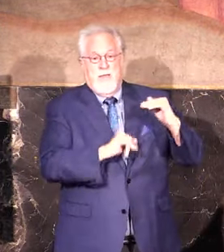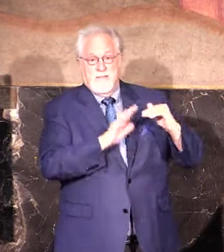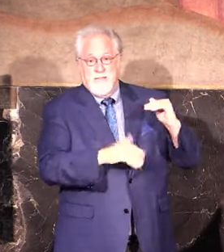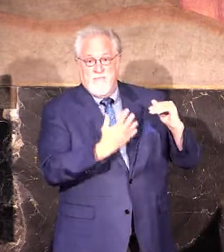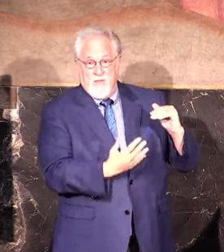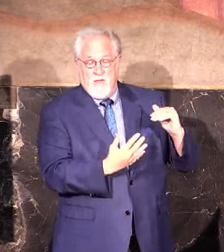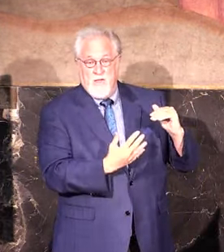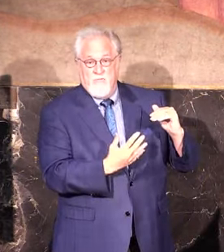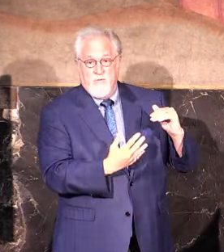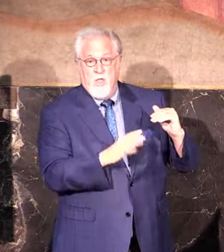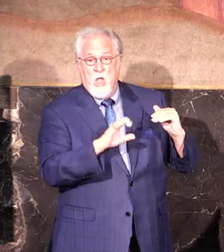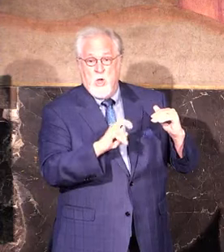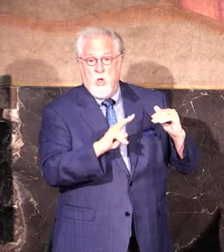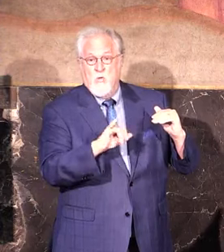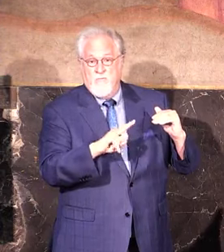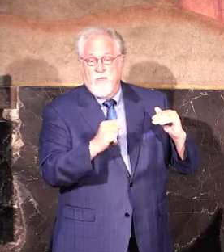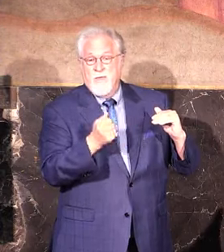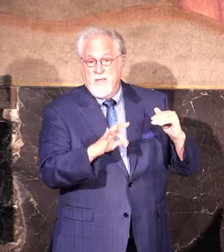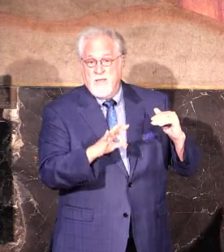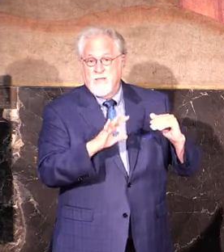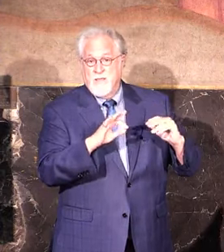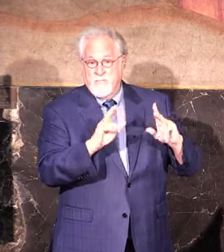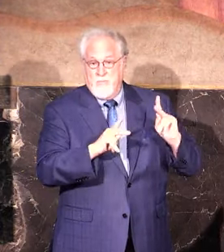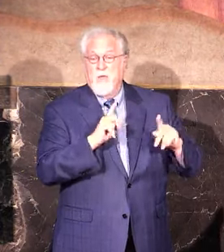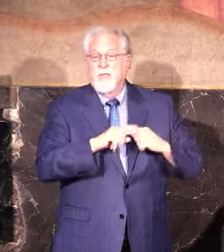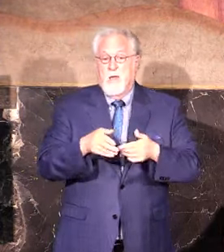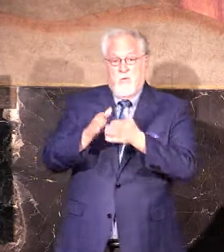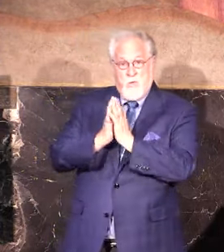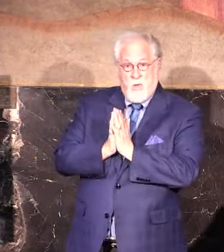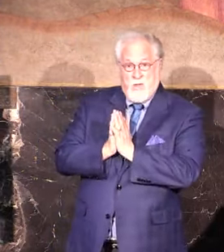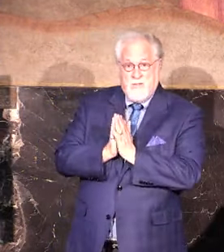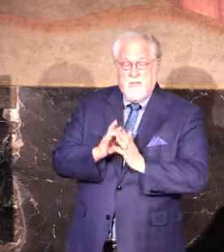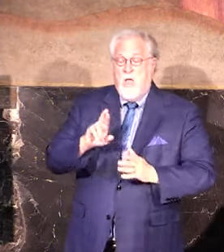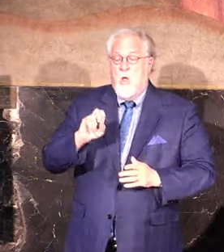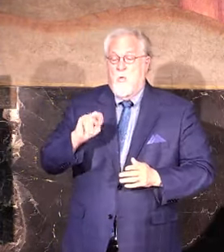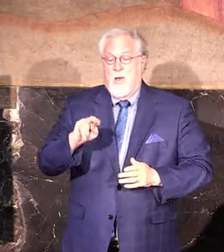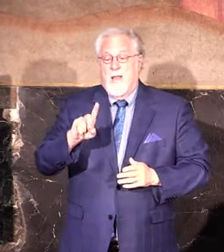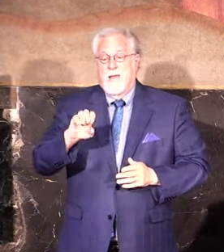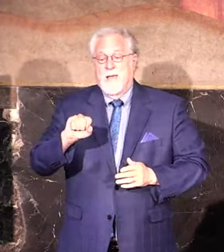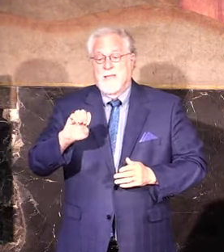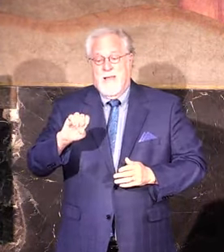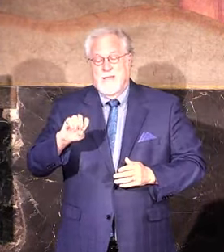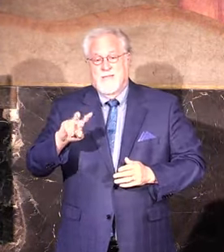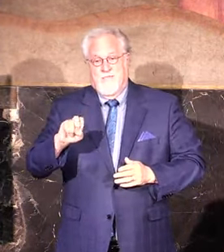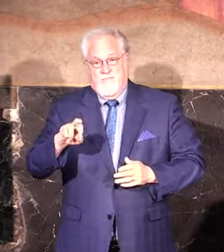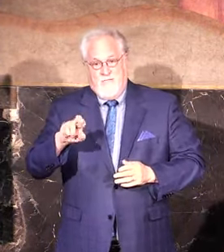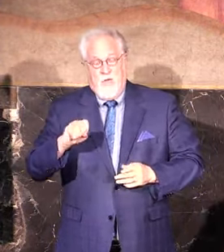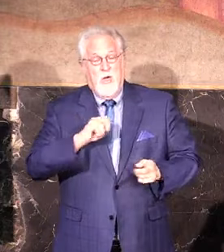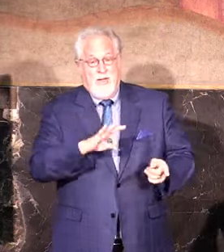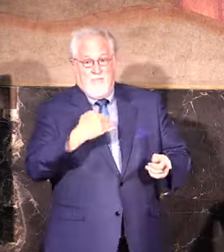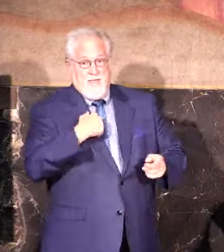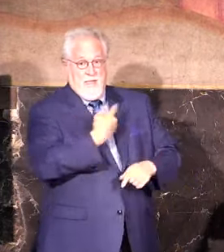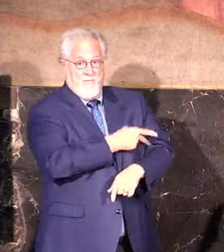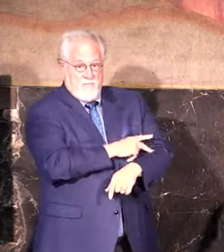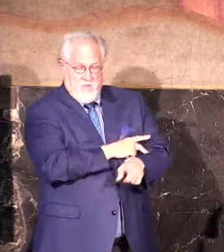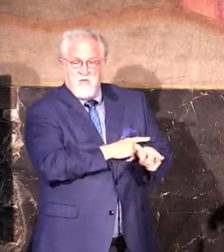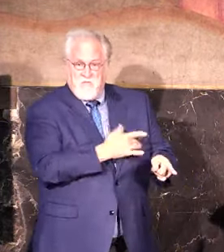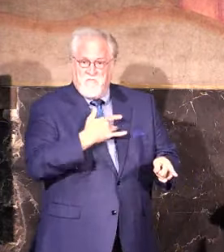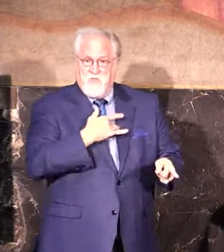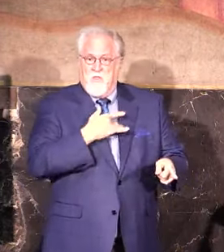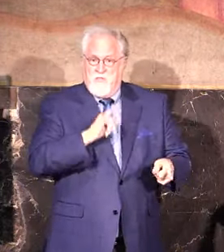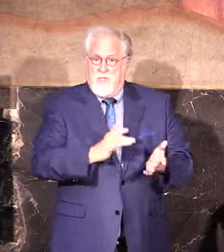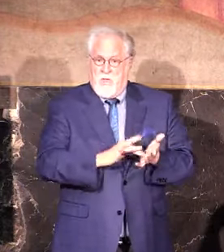5 COVID-19 inpatients can request remdesivir if they have a patient that they believe that the